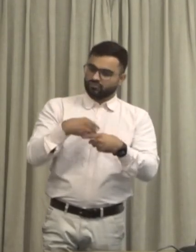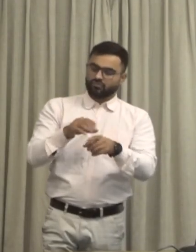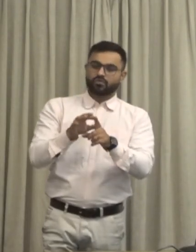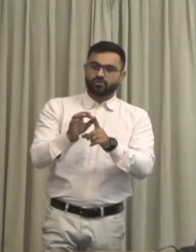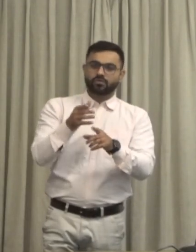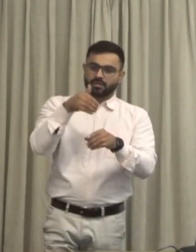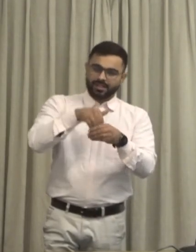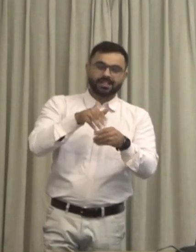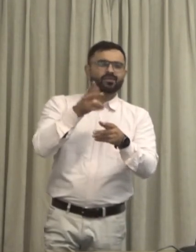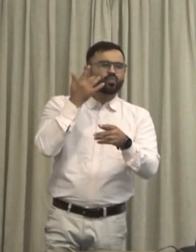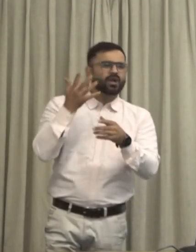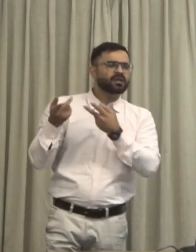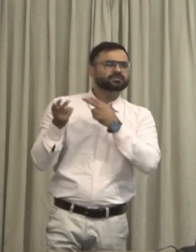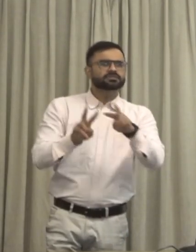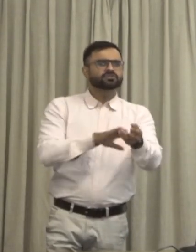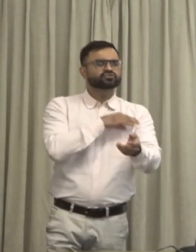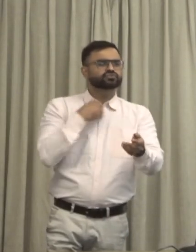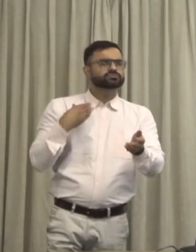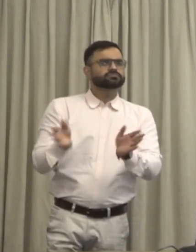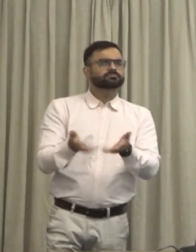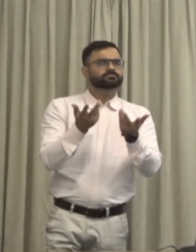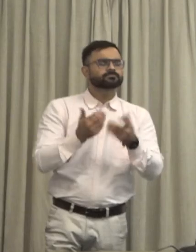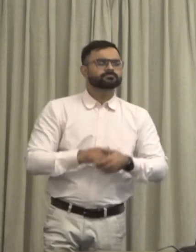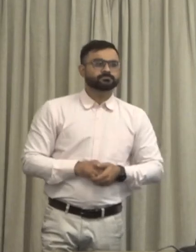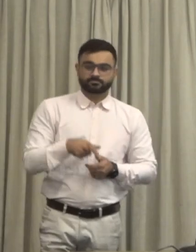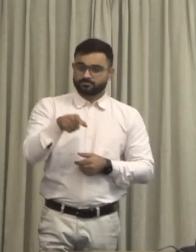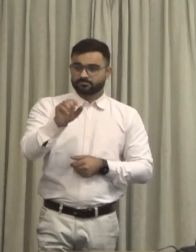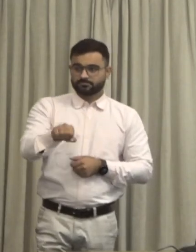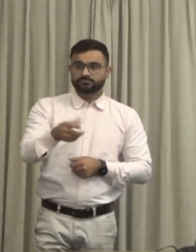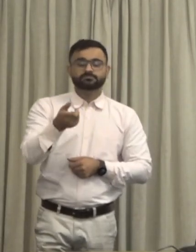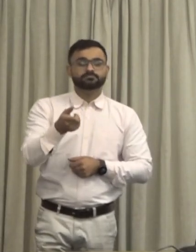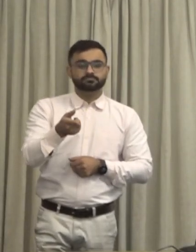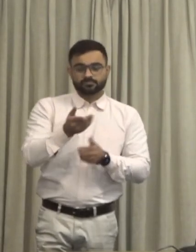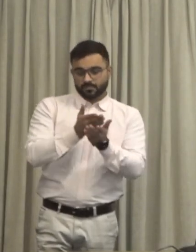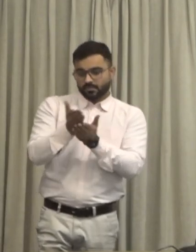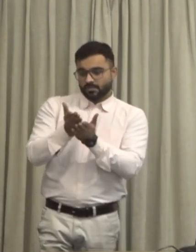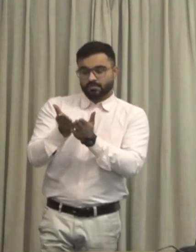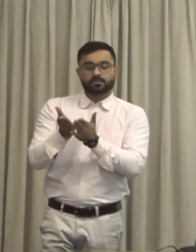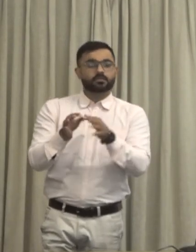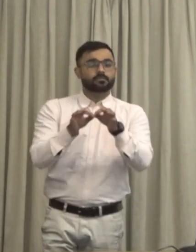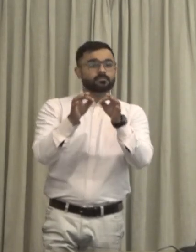the patient in, then why would they bring to the hospital at all? So there's a major